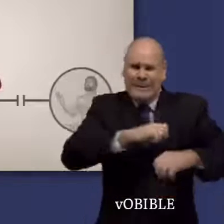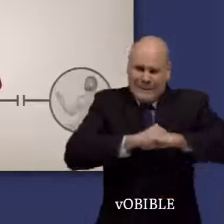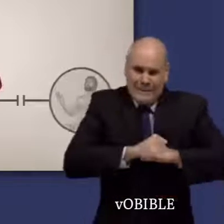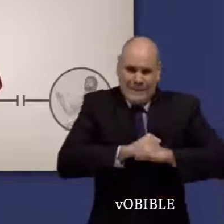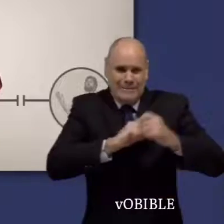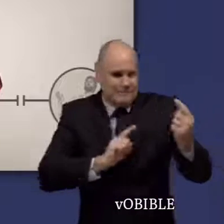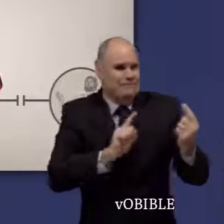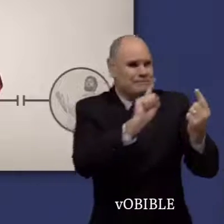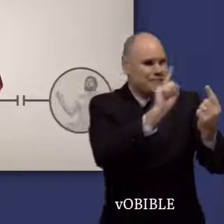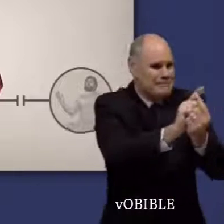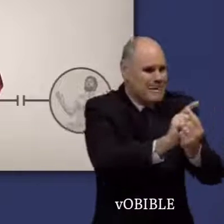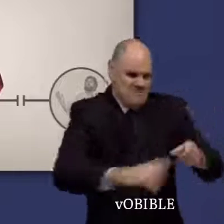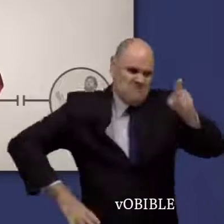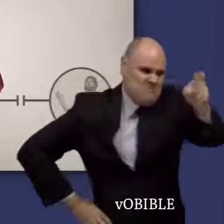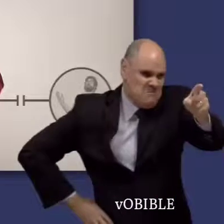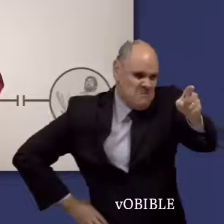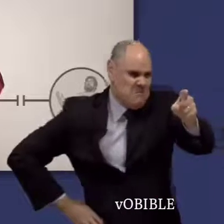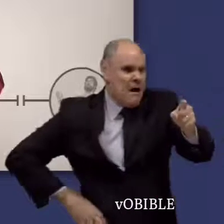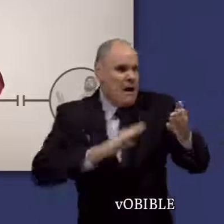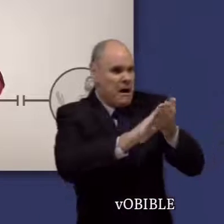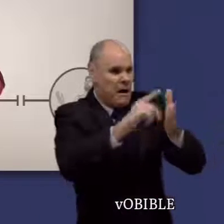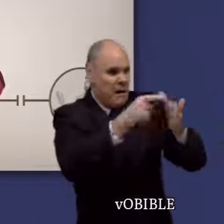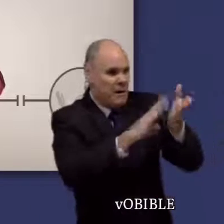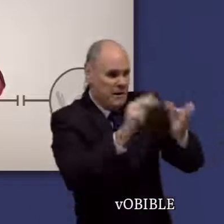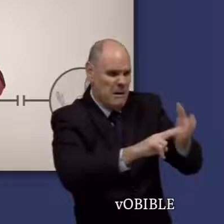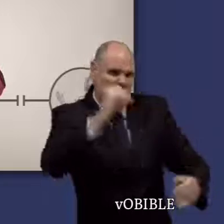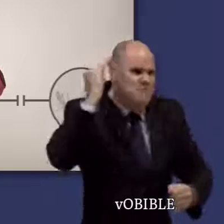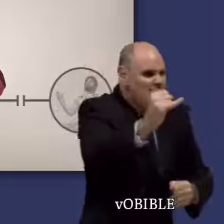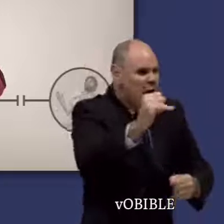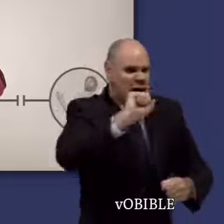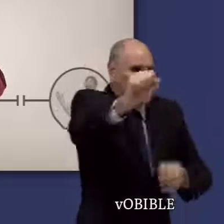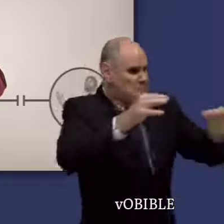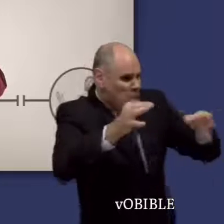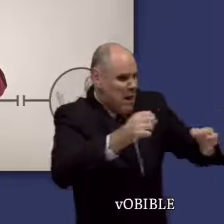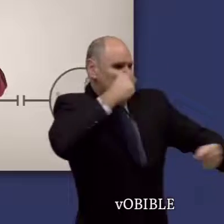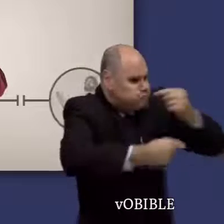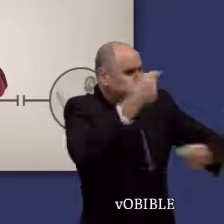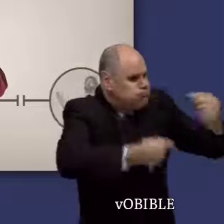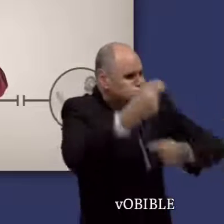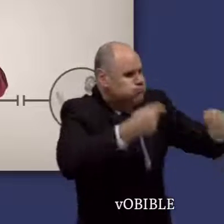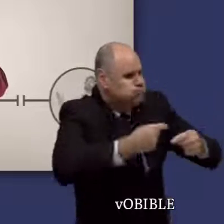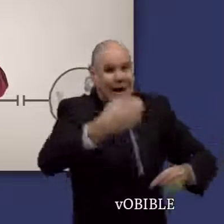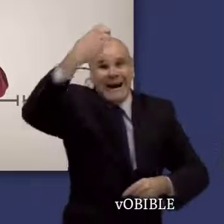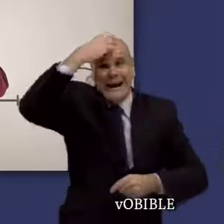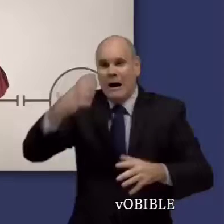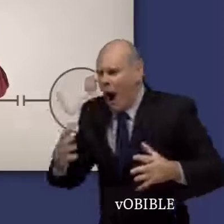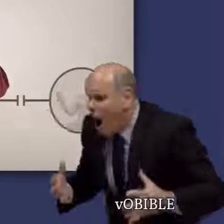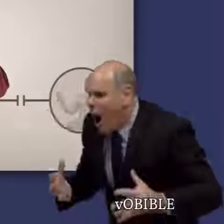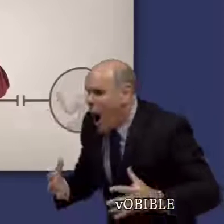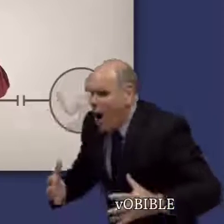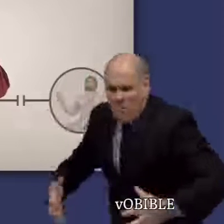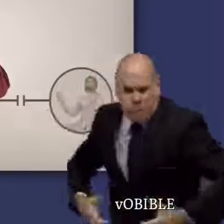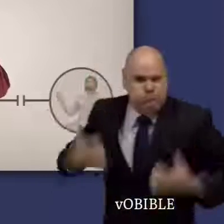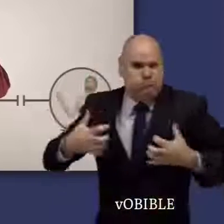Esther courageously approached the king and exposed the wicked plot. Upon learning of it, the king was so furious